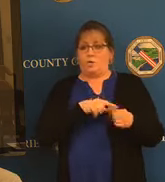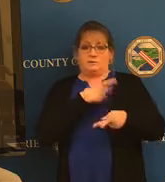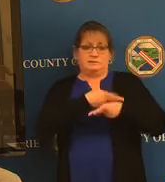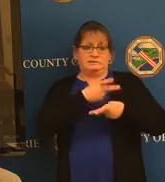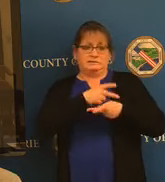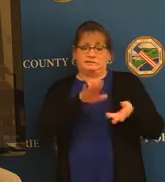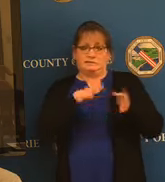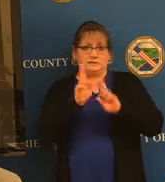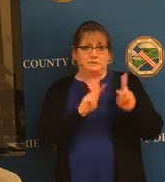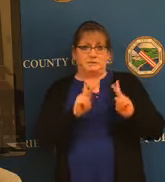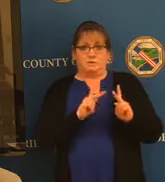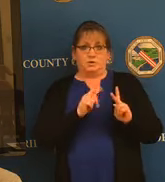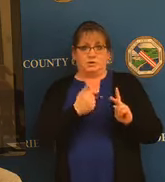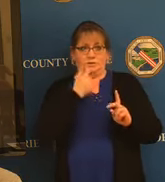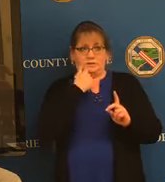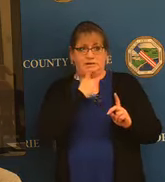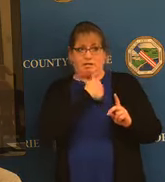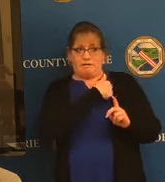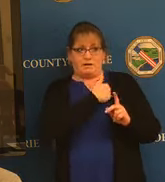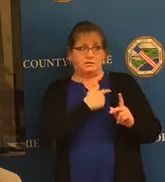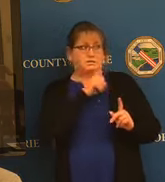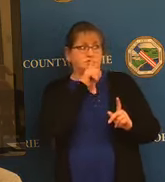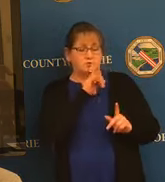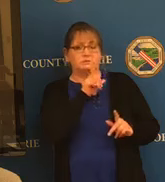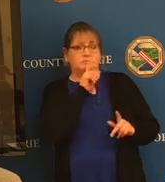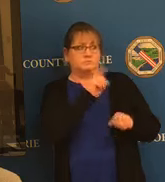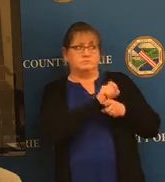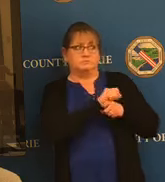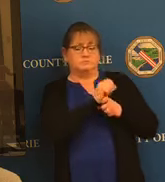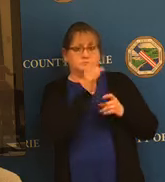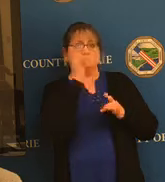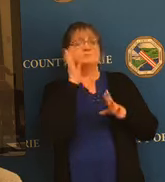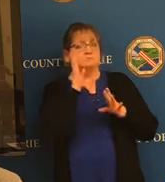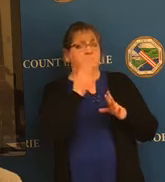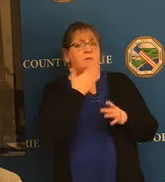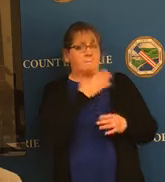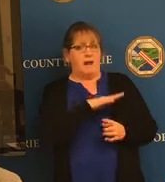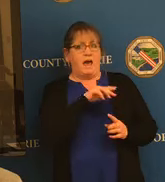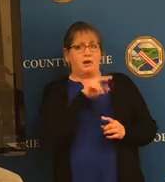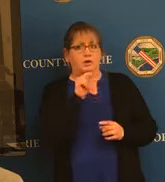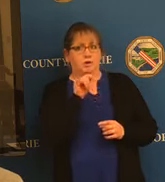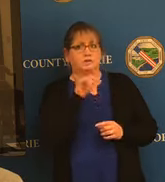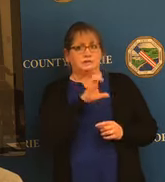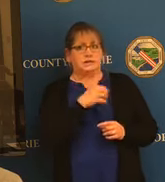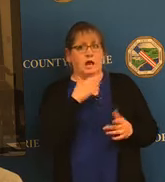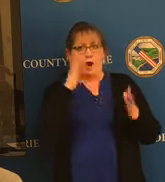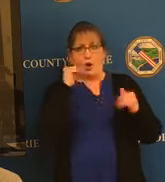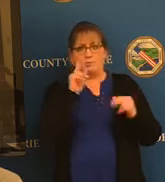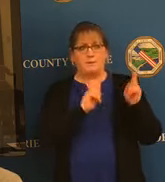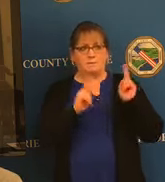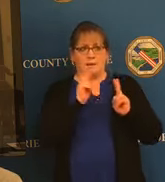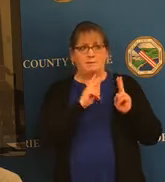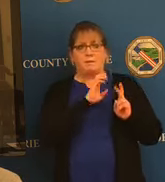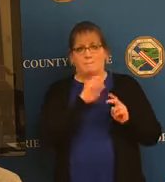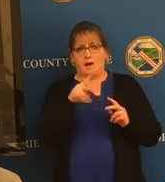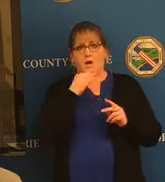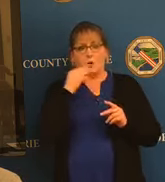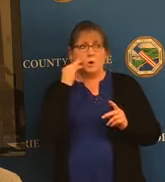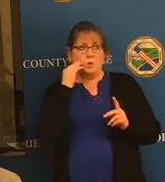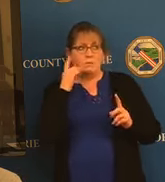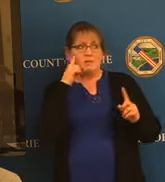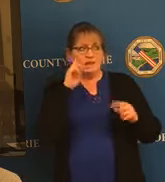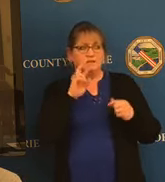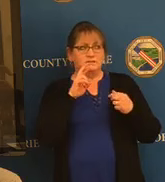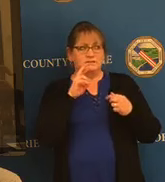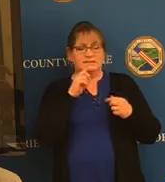And the message that he was sending to us is it's really bad. It's really bad. I hope the people back home take this seriously, because we